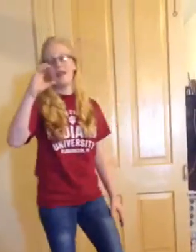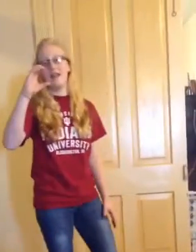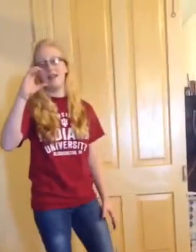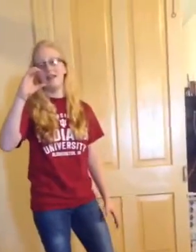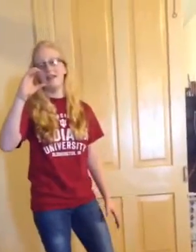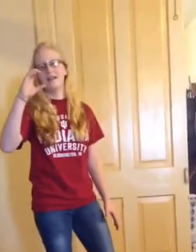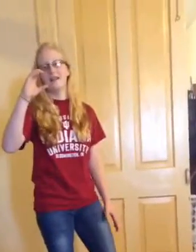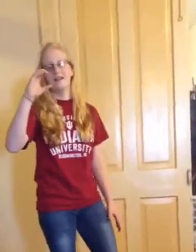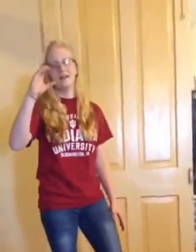C.